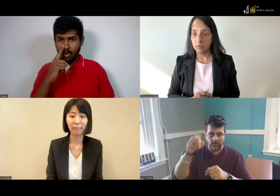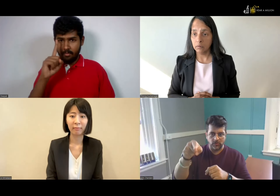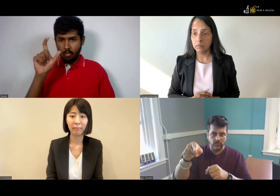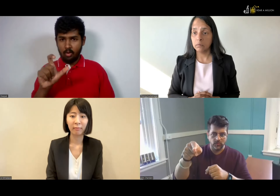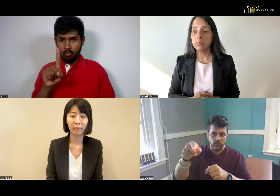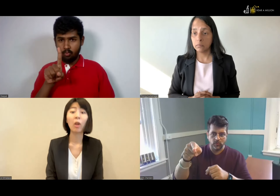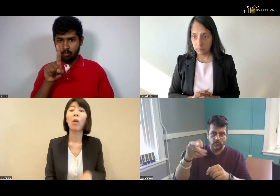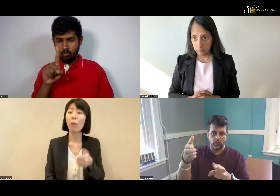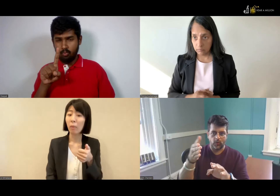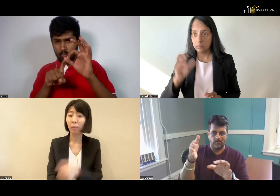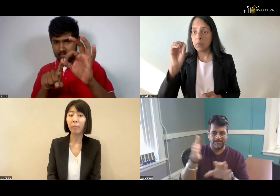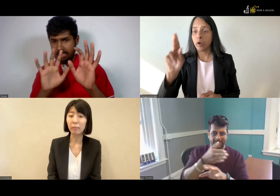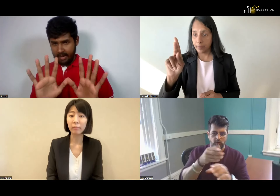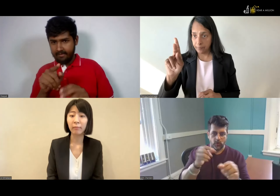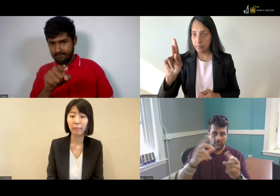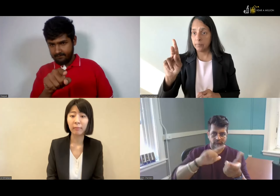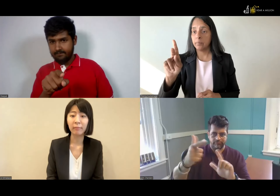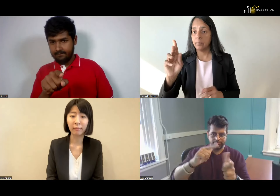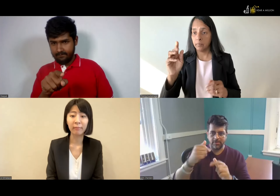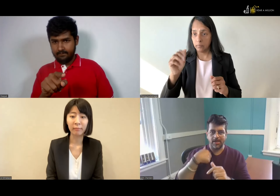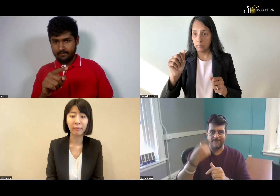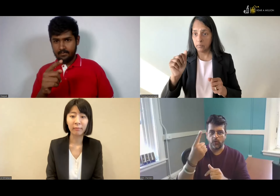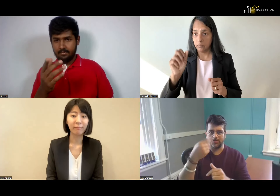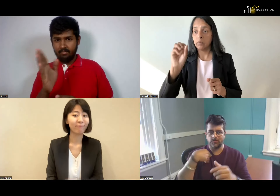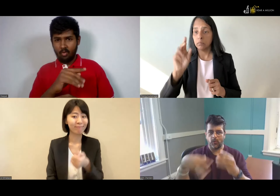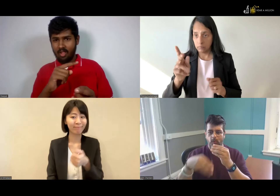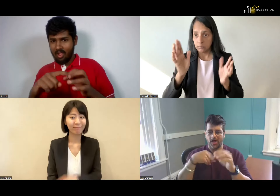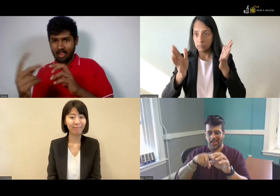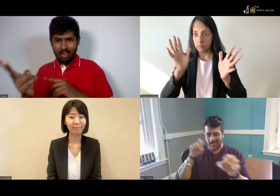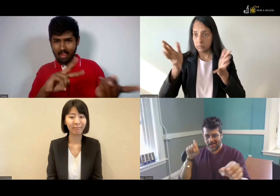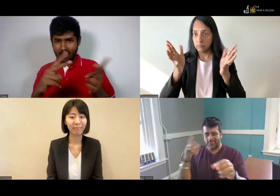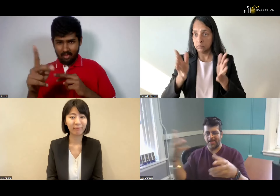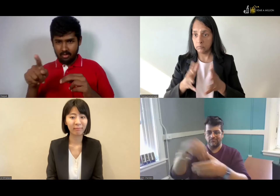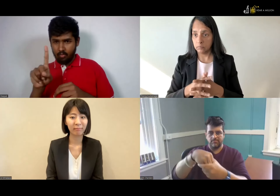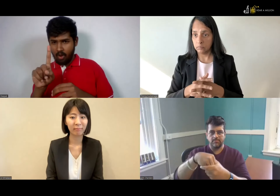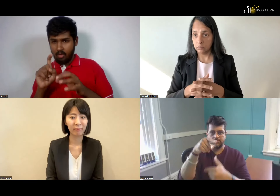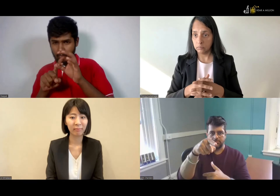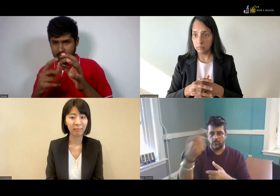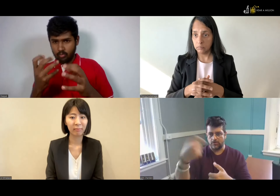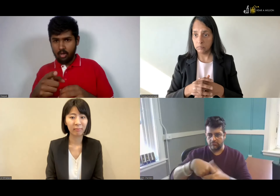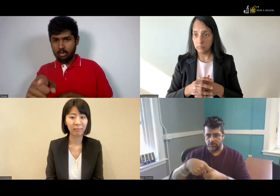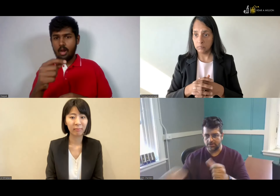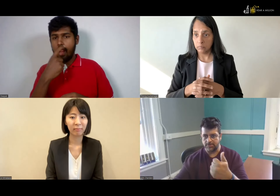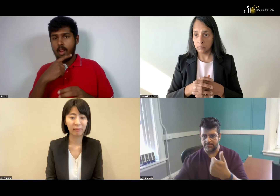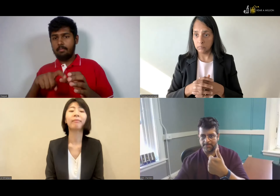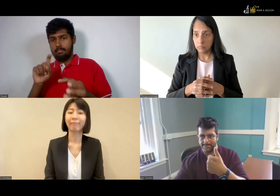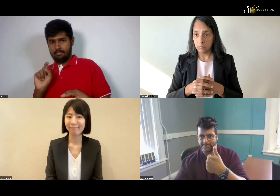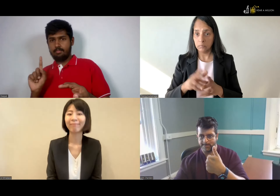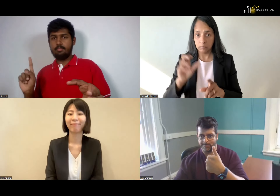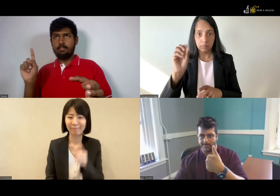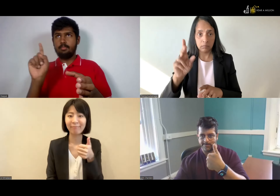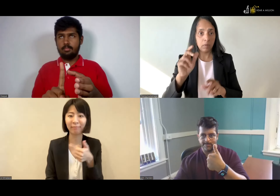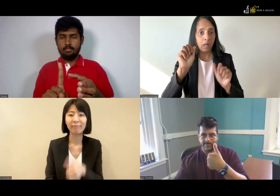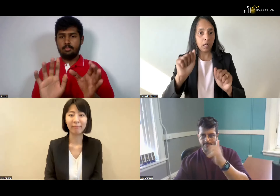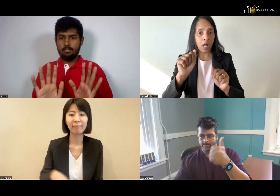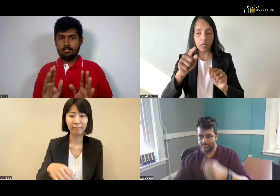1 minute. We have a question for you. So before you start asking I just want to add that question and then